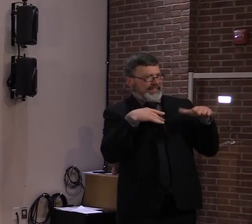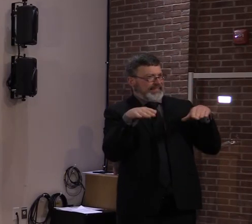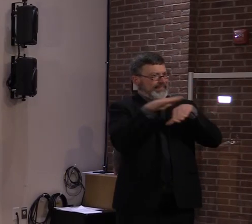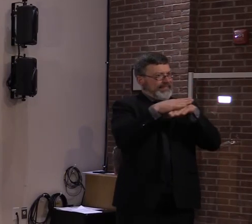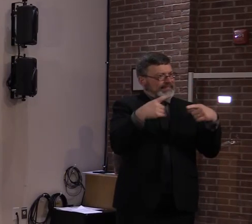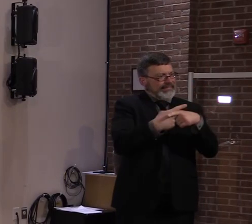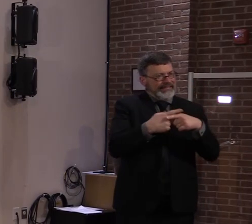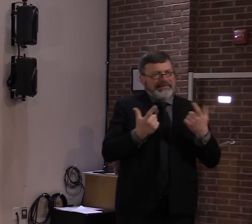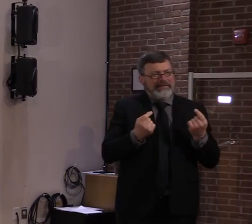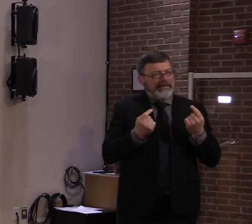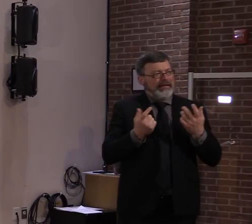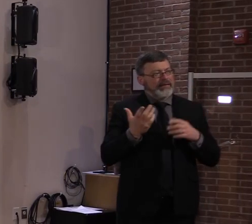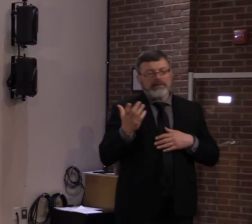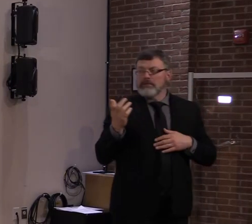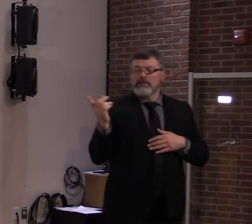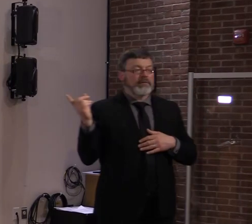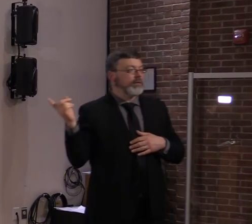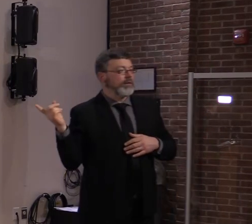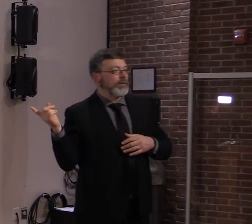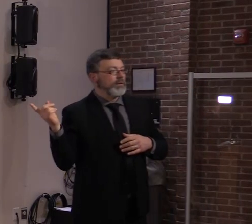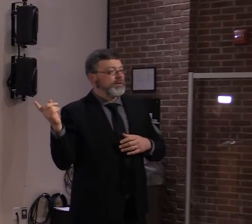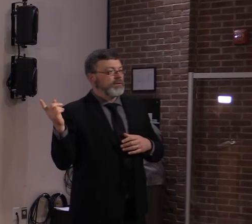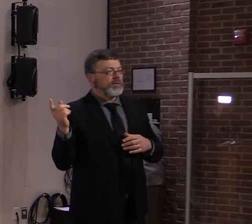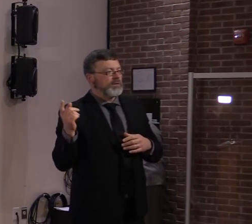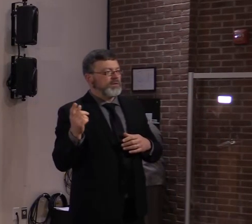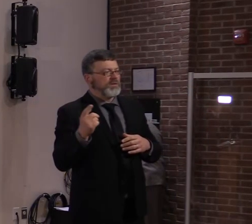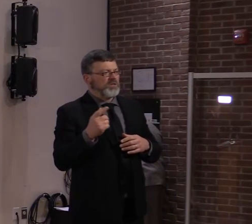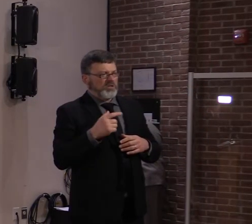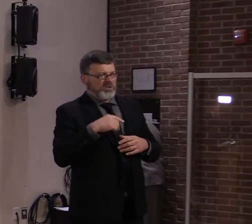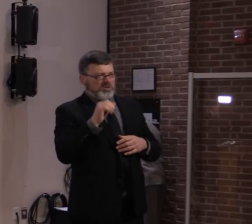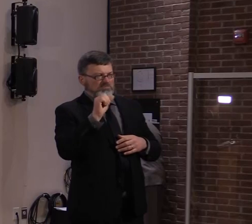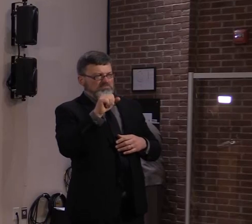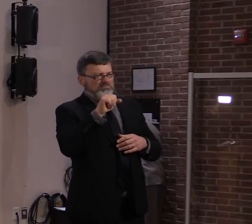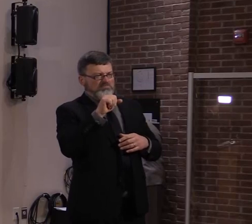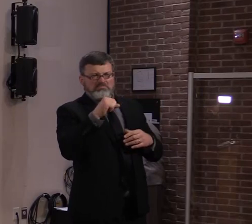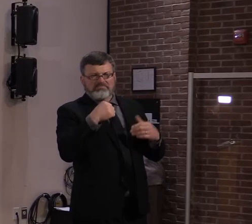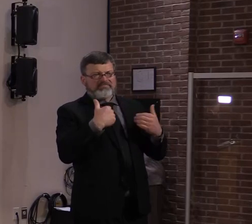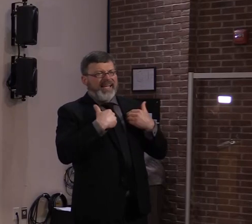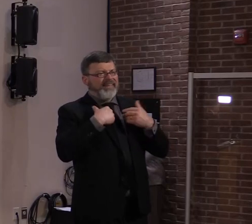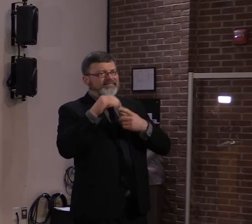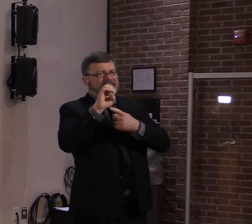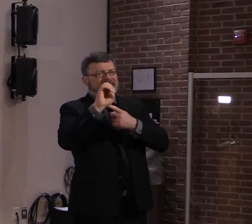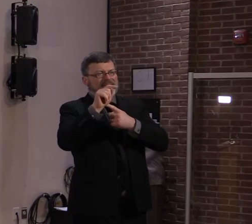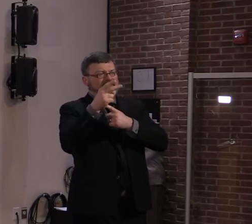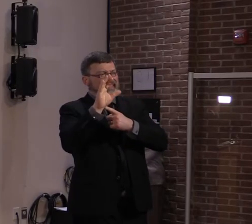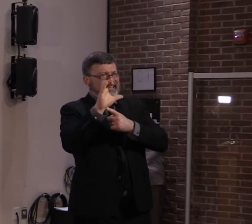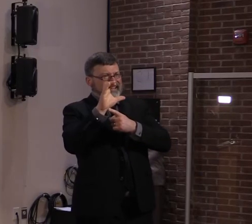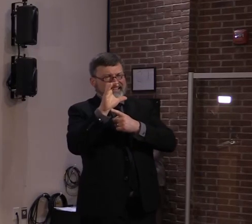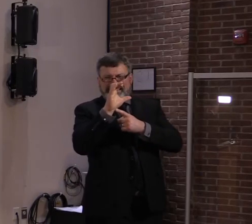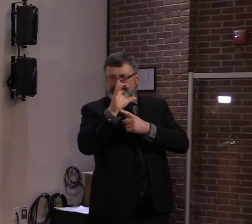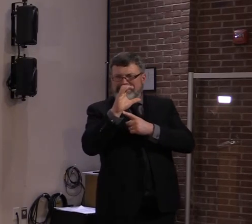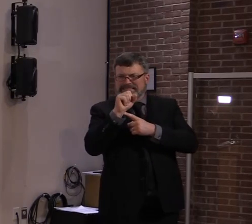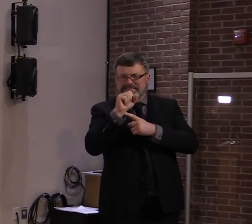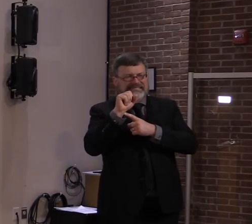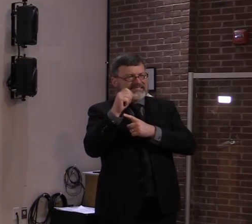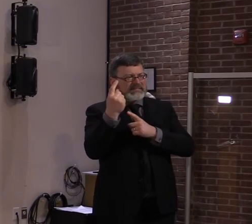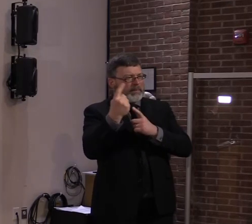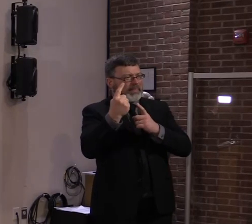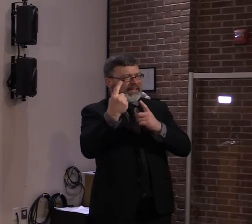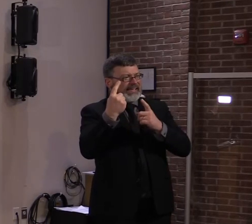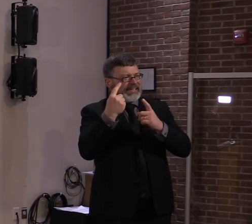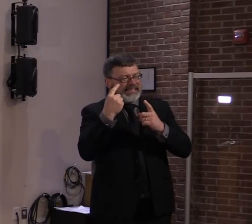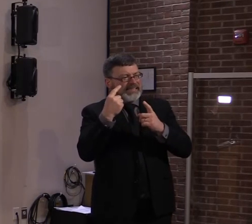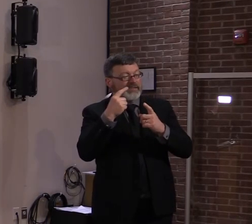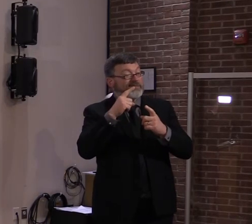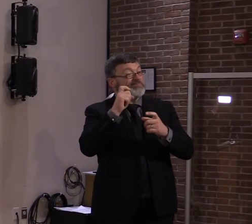code of ethics of some sort, I would think. But I think that that's for the local municipality to adopt.